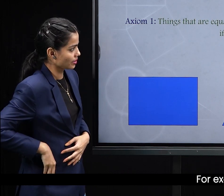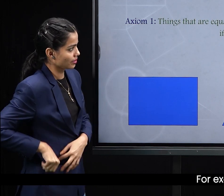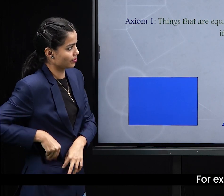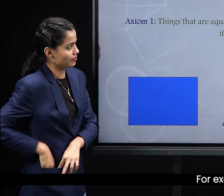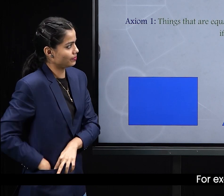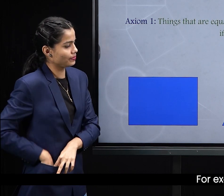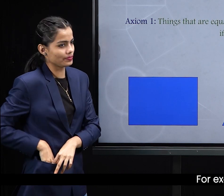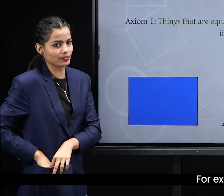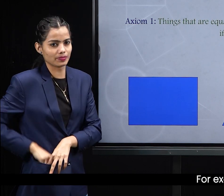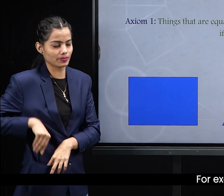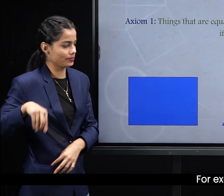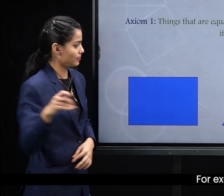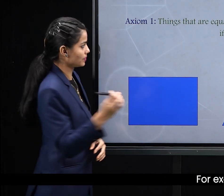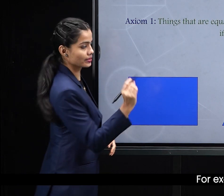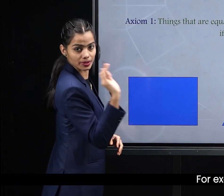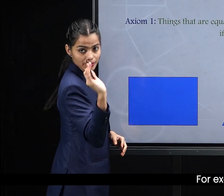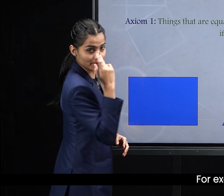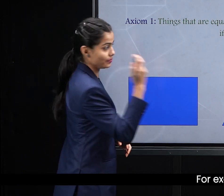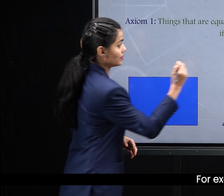For example,